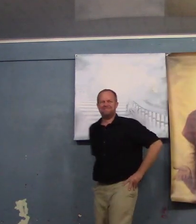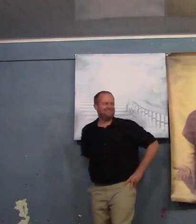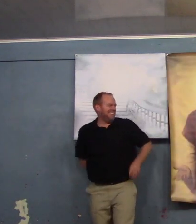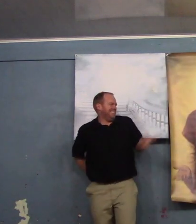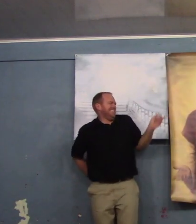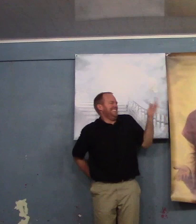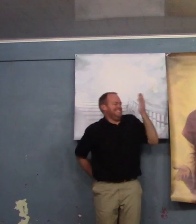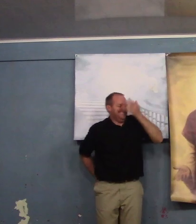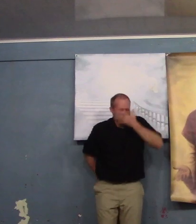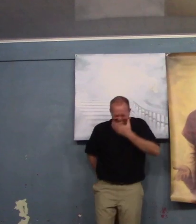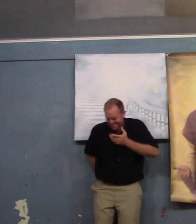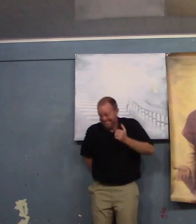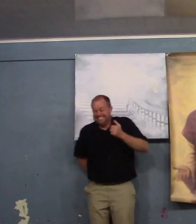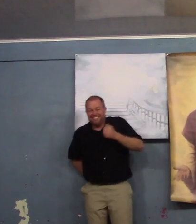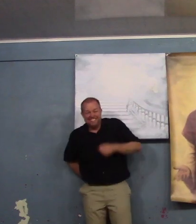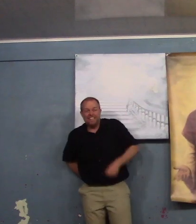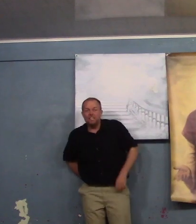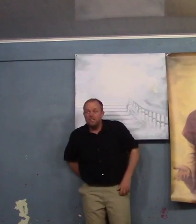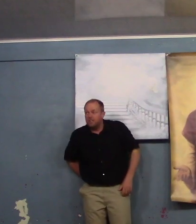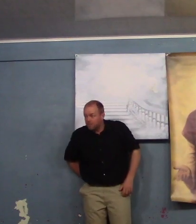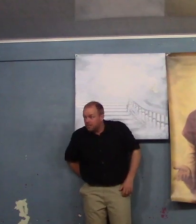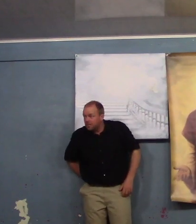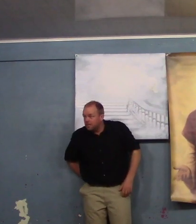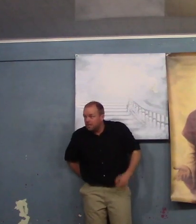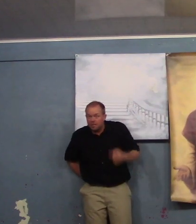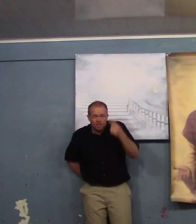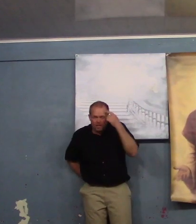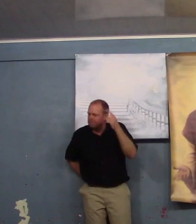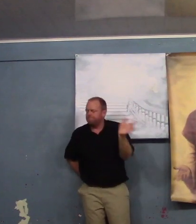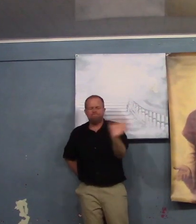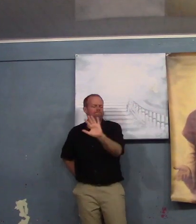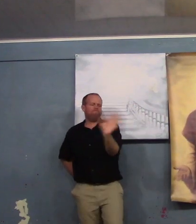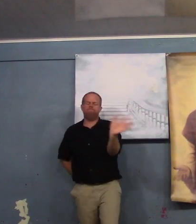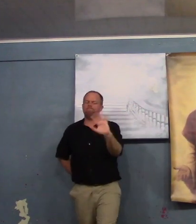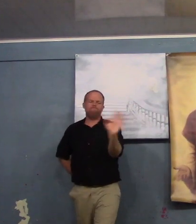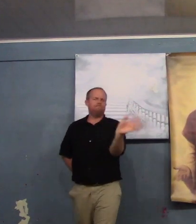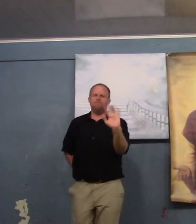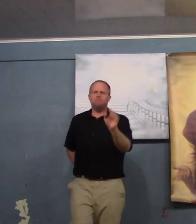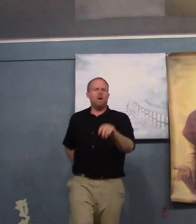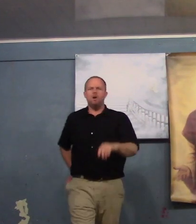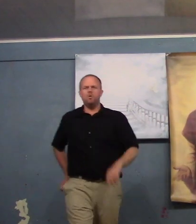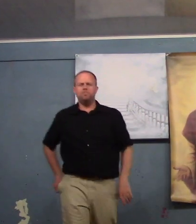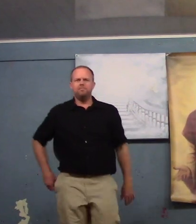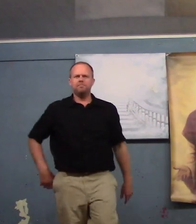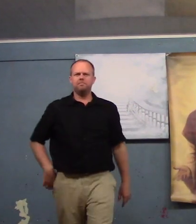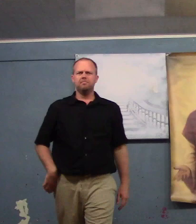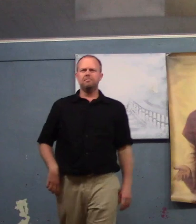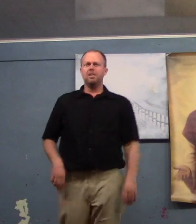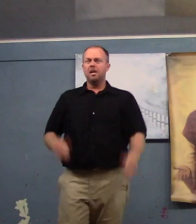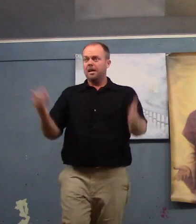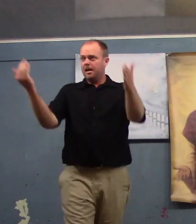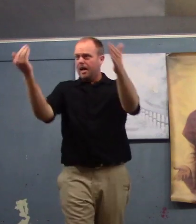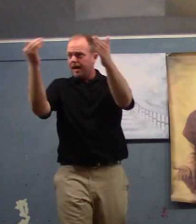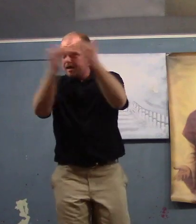way. And do you think that Jesus is going to miss that sin that you put in your back pocket? No, of course